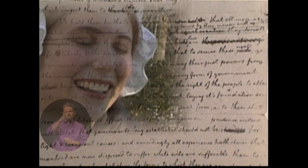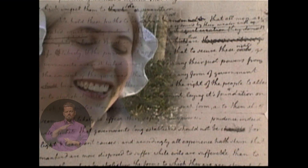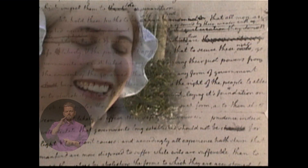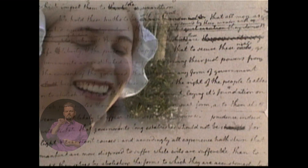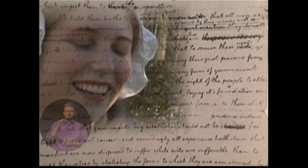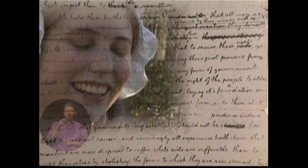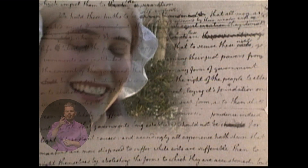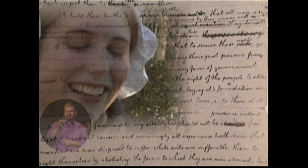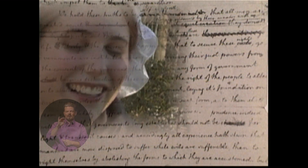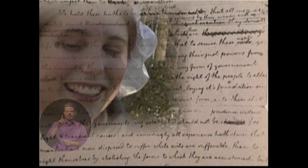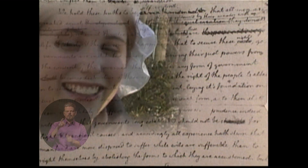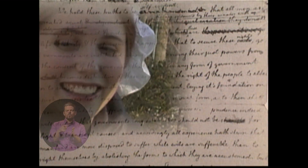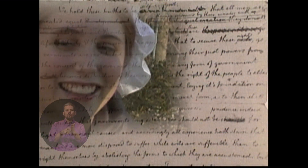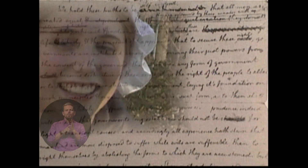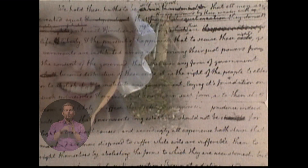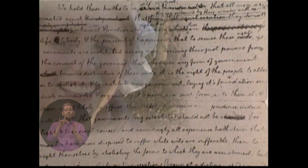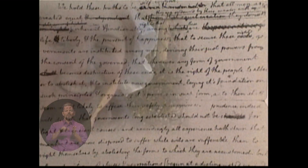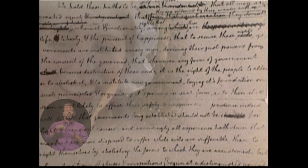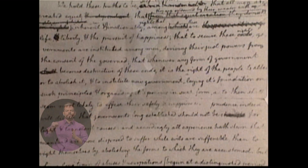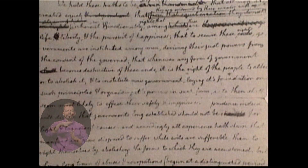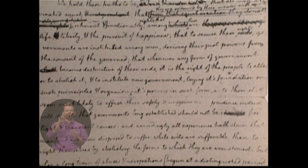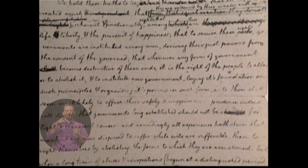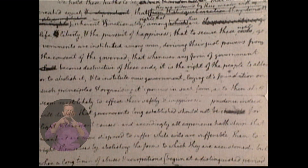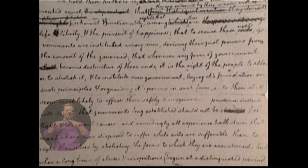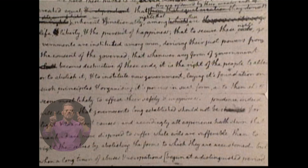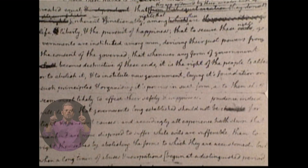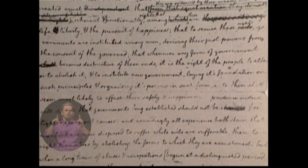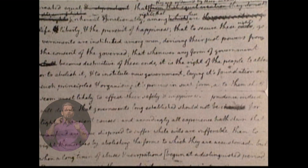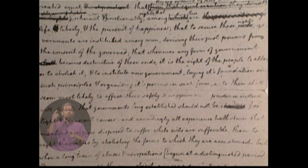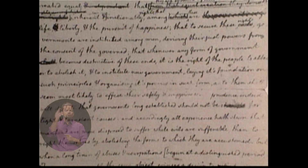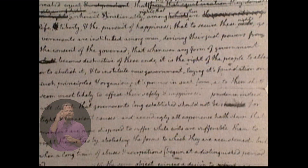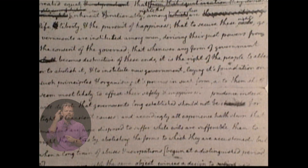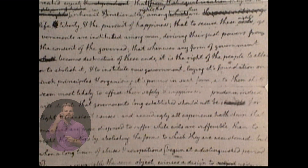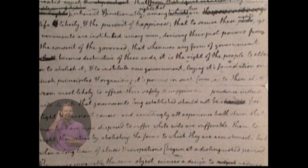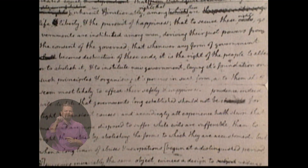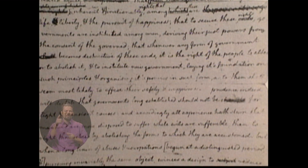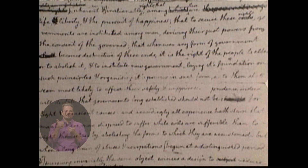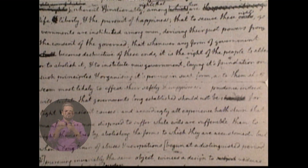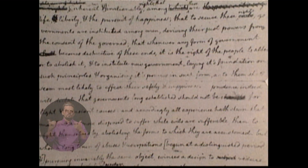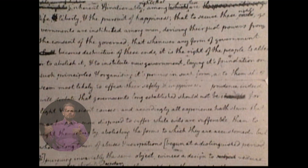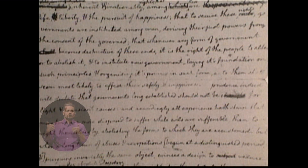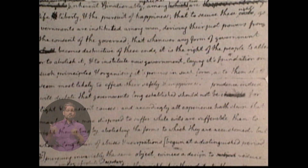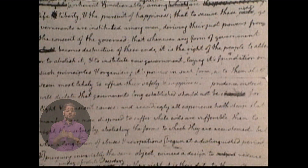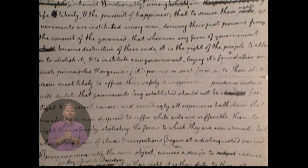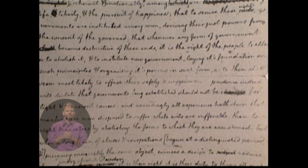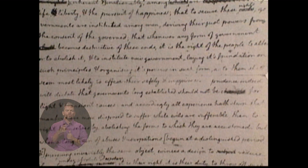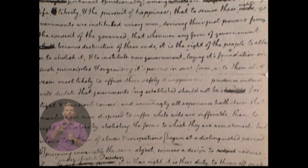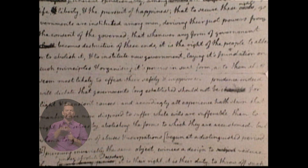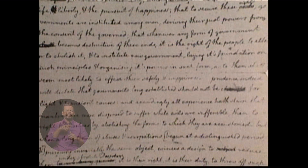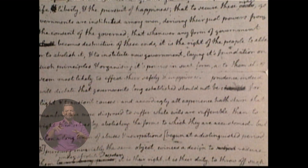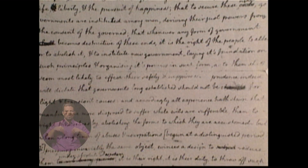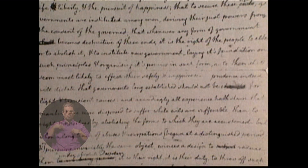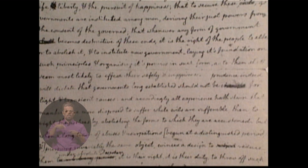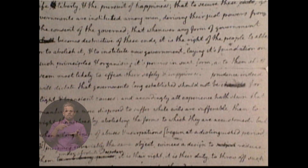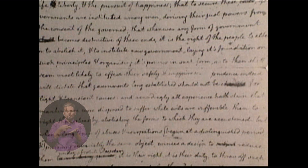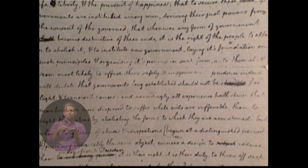the causes which impel them to the separation. We hold these truths to be self-evident, that all men